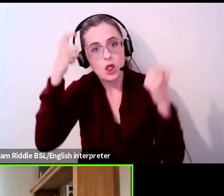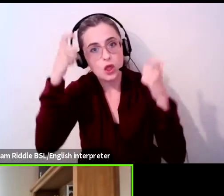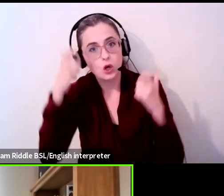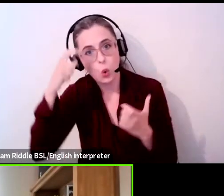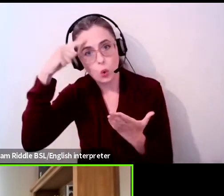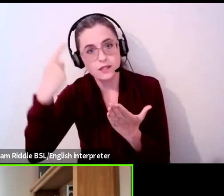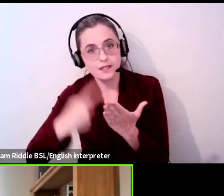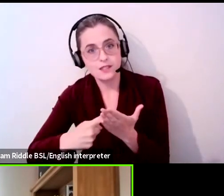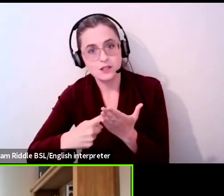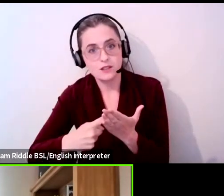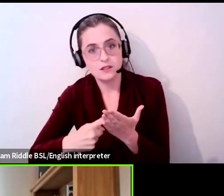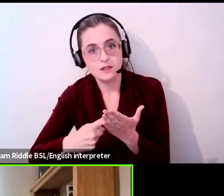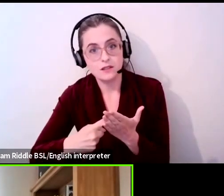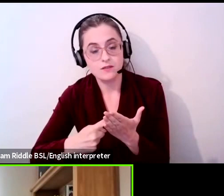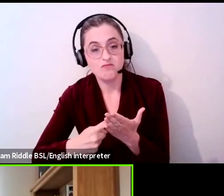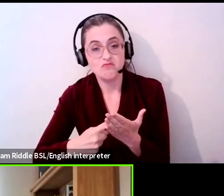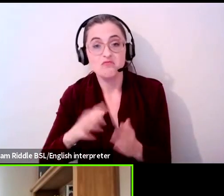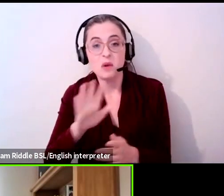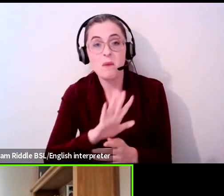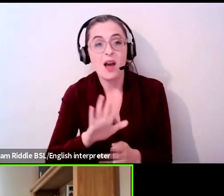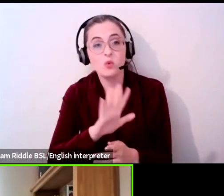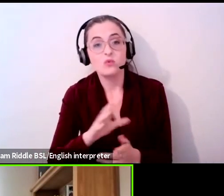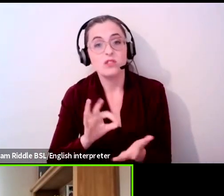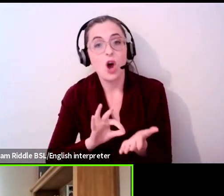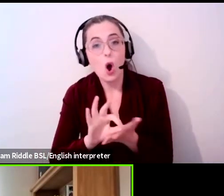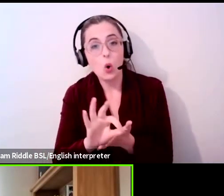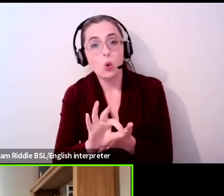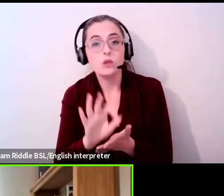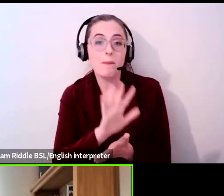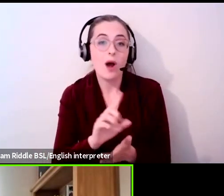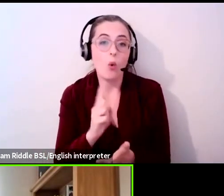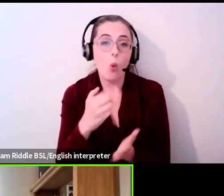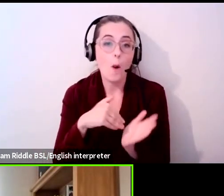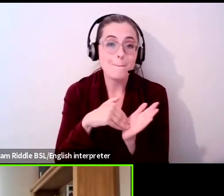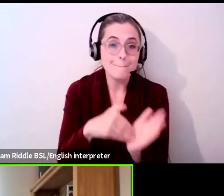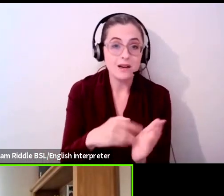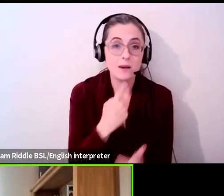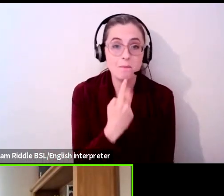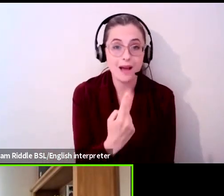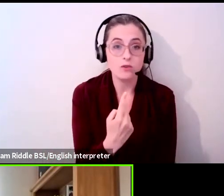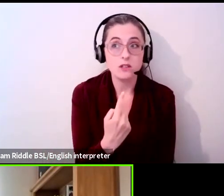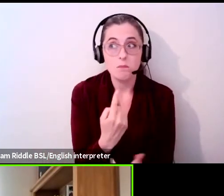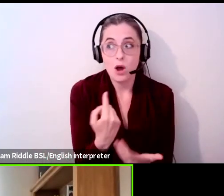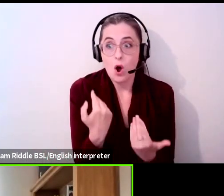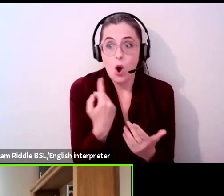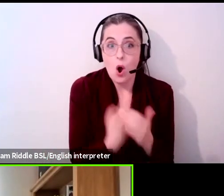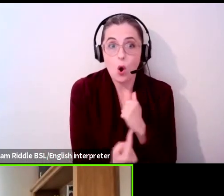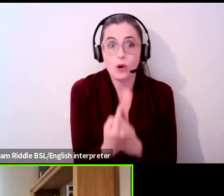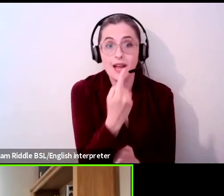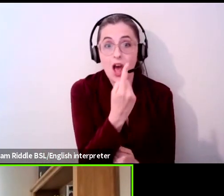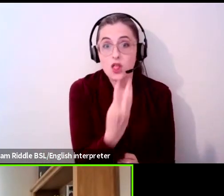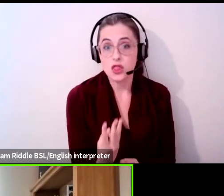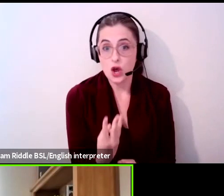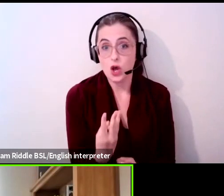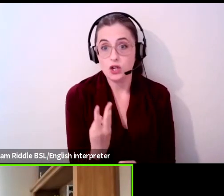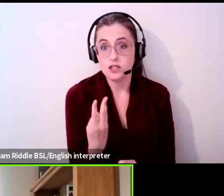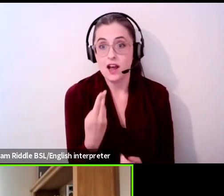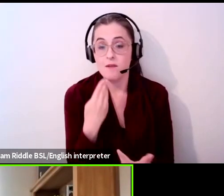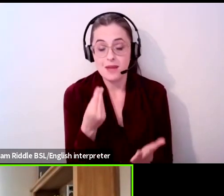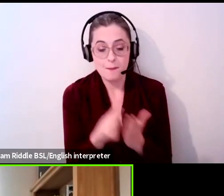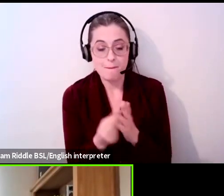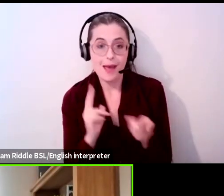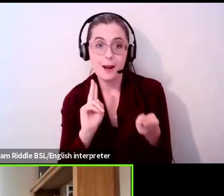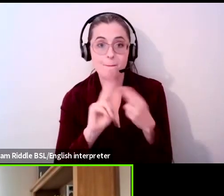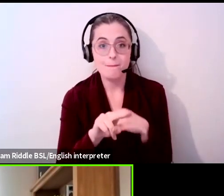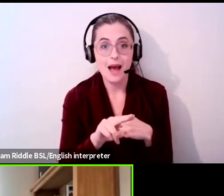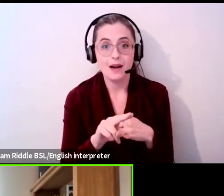owed £1 million, roughly £1 million, and only a third of them so far have been paid back. And obviously the